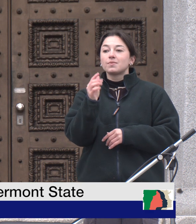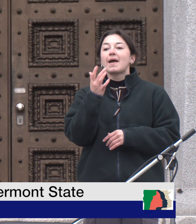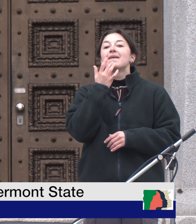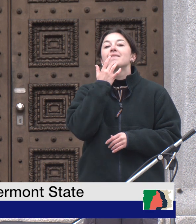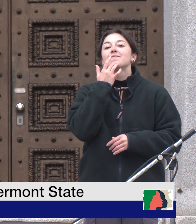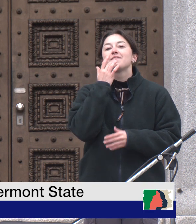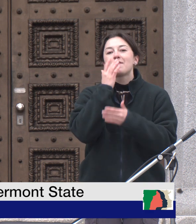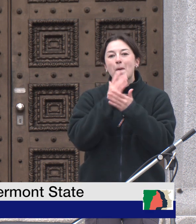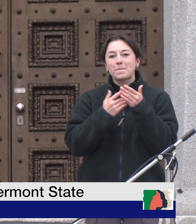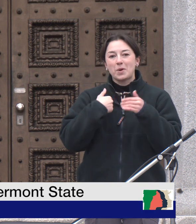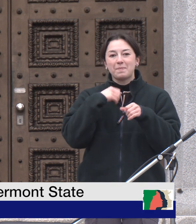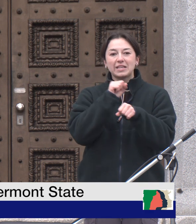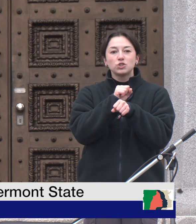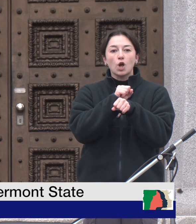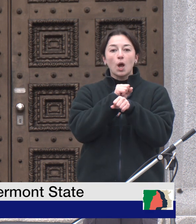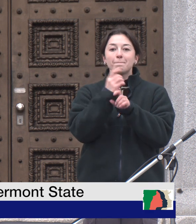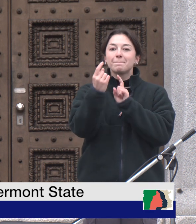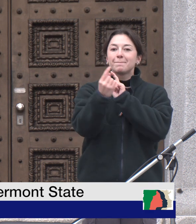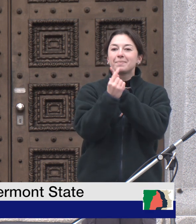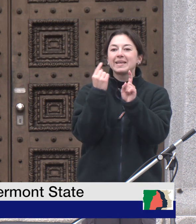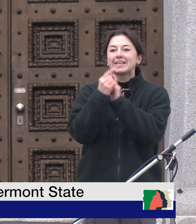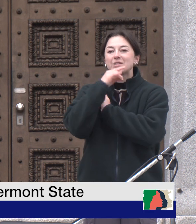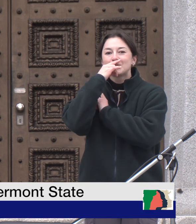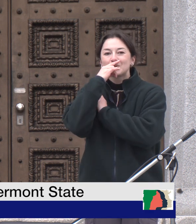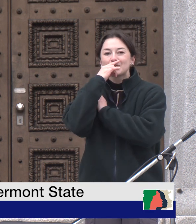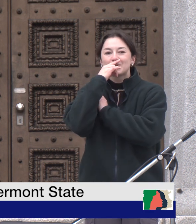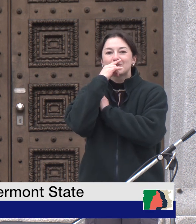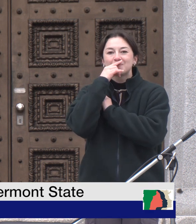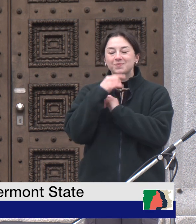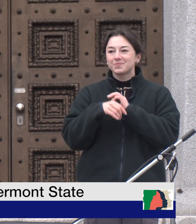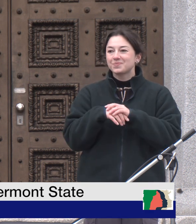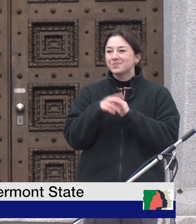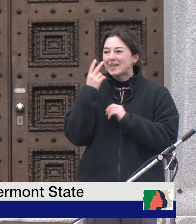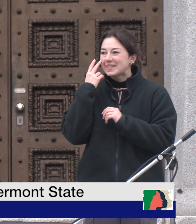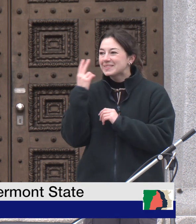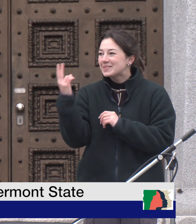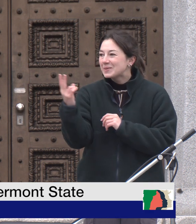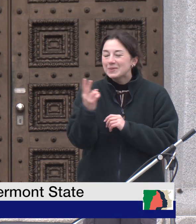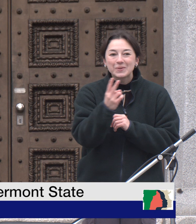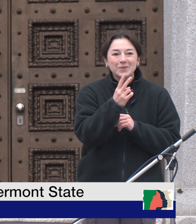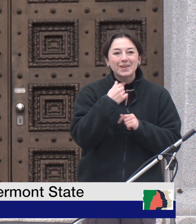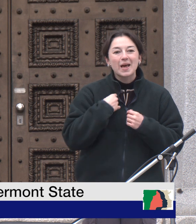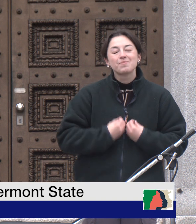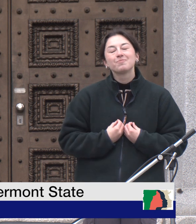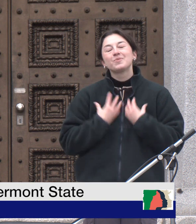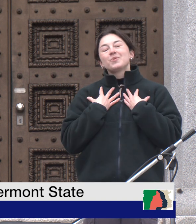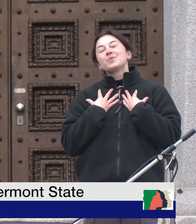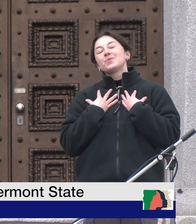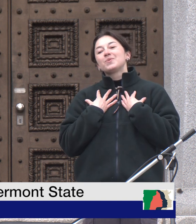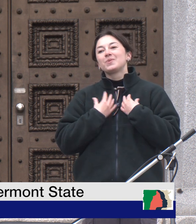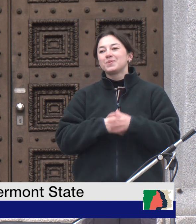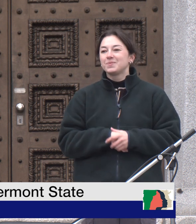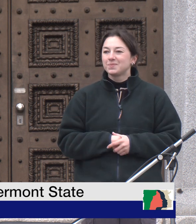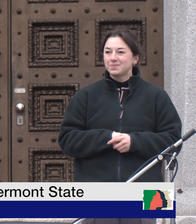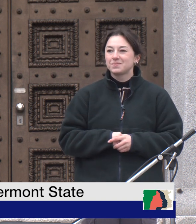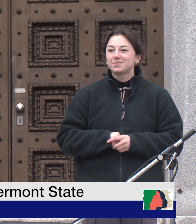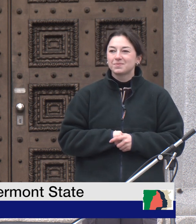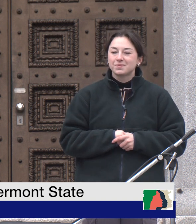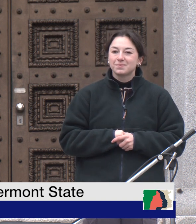school-aged children. I see many here today. I see you, and I am uplifted.